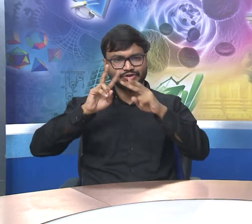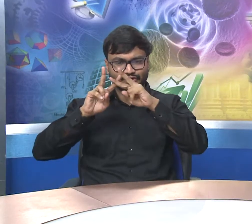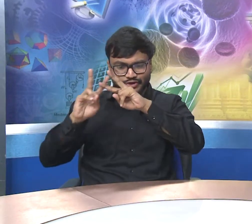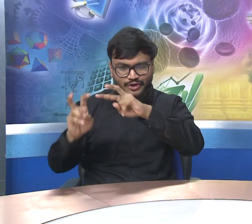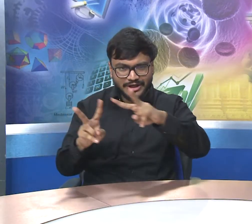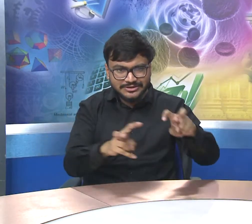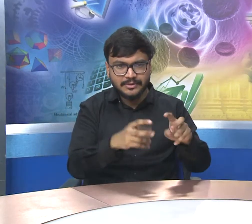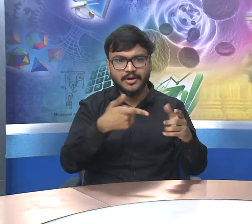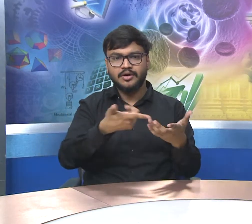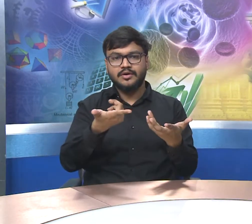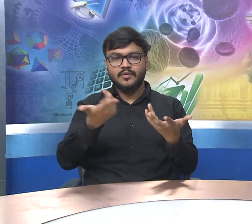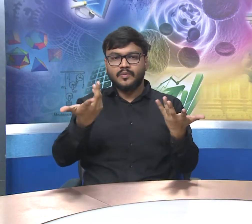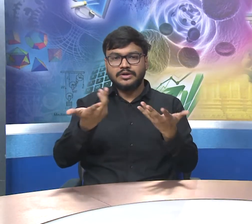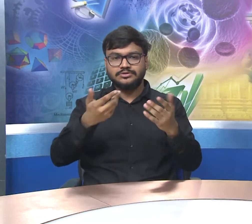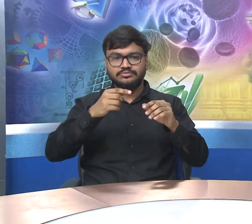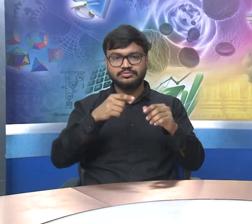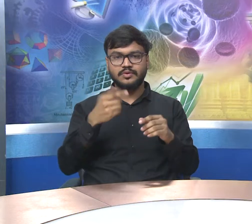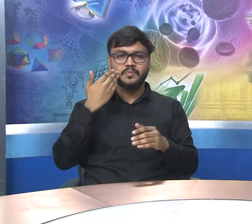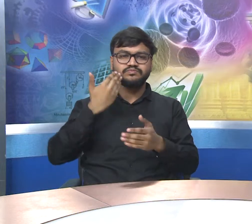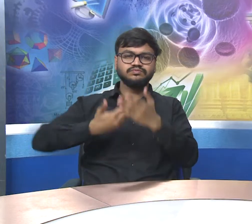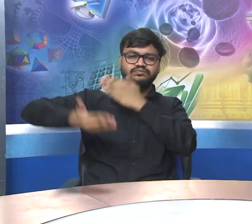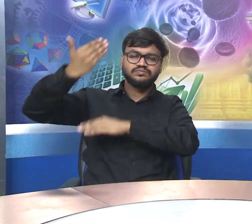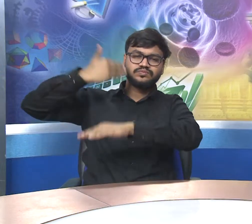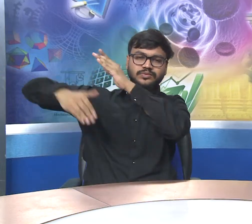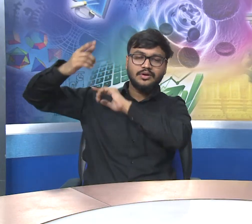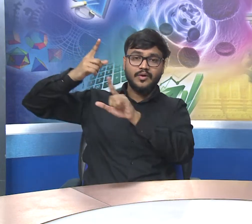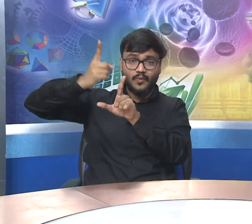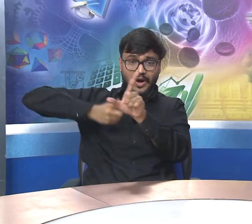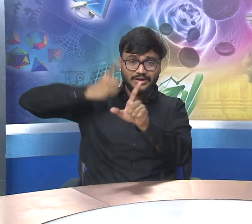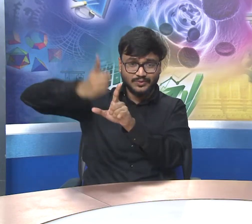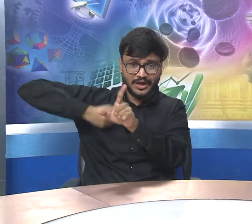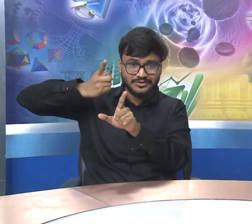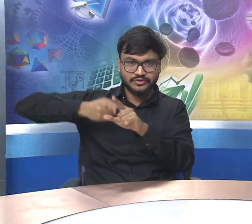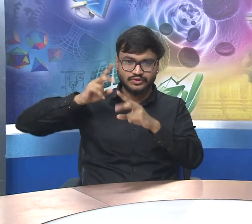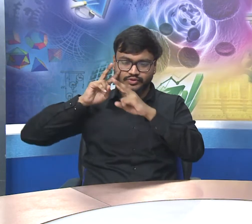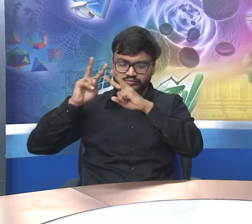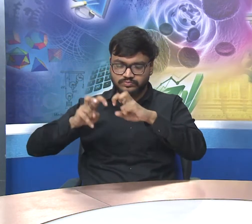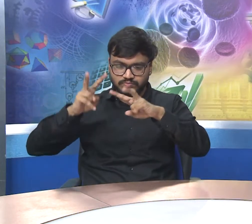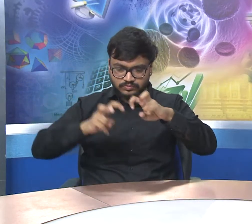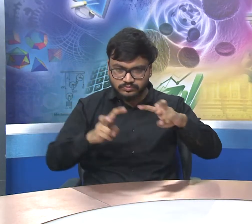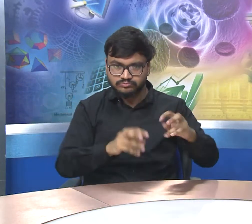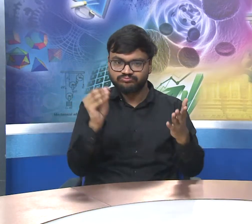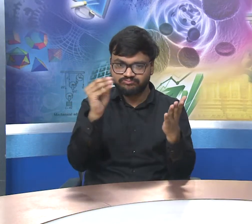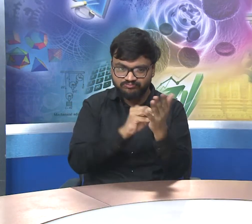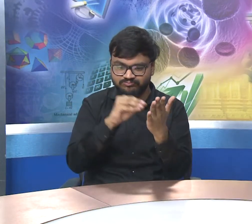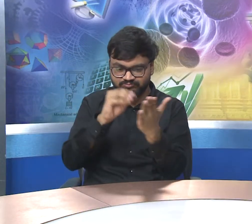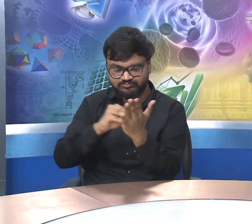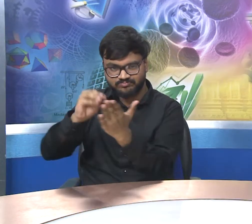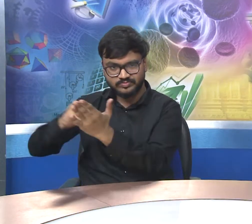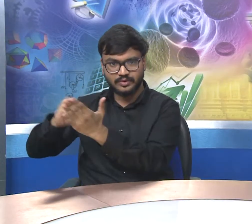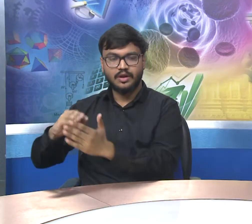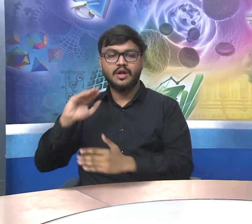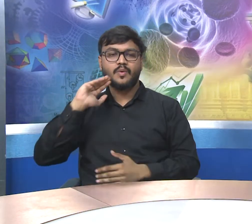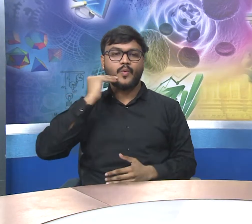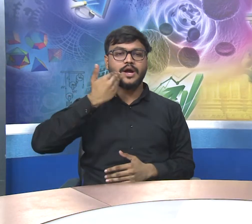Research on regional variation in ISL is documented in the years given